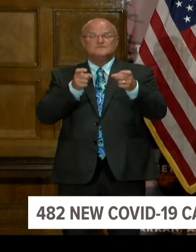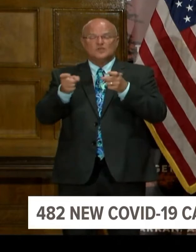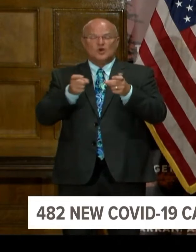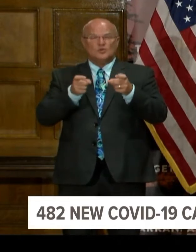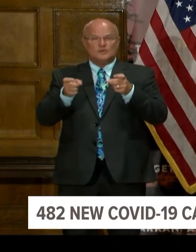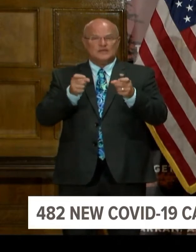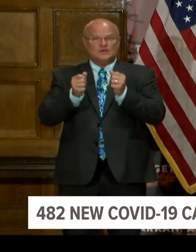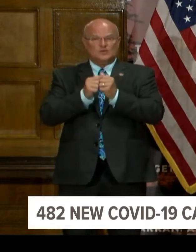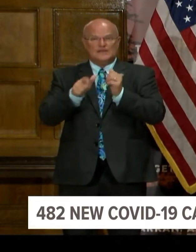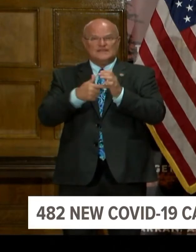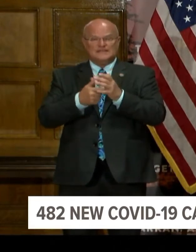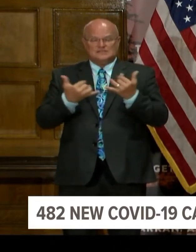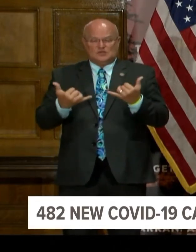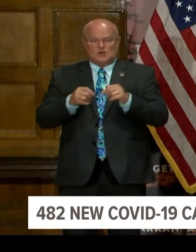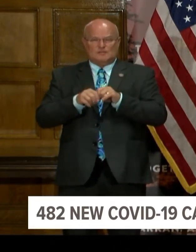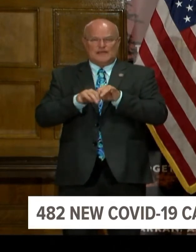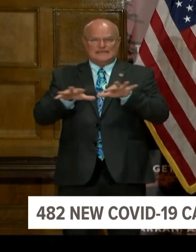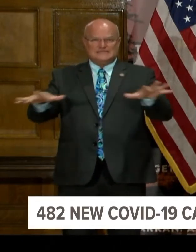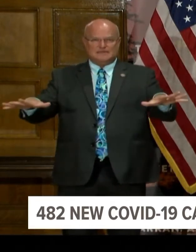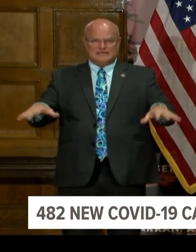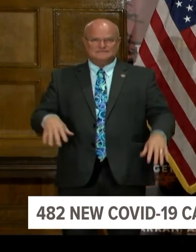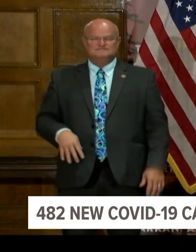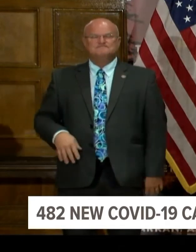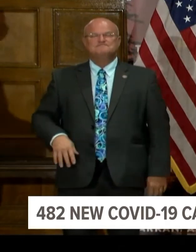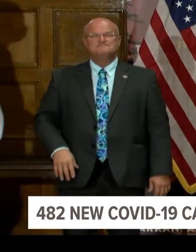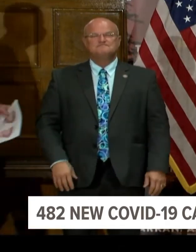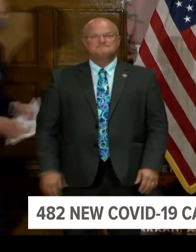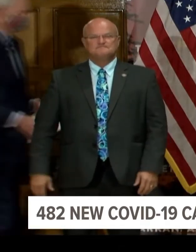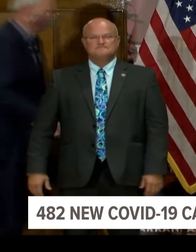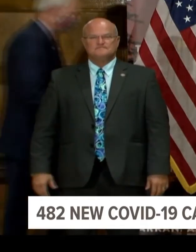dealing with this current pandemic.